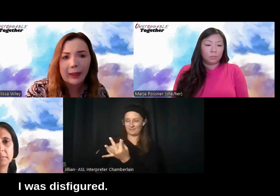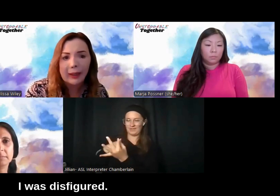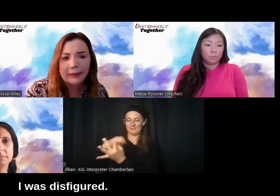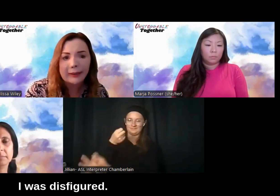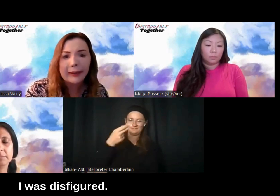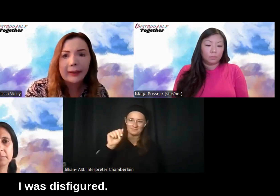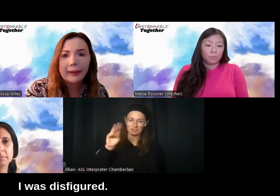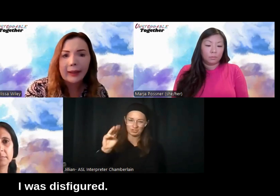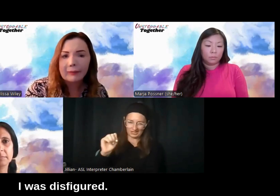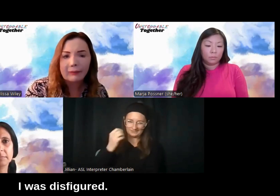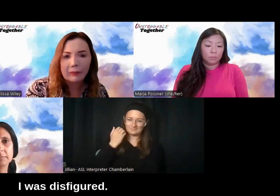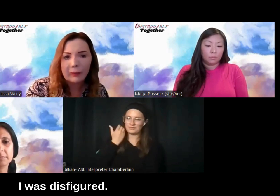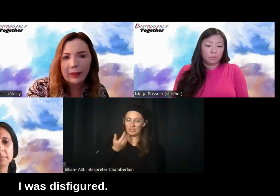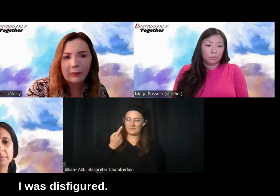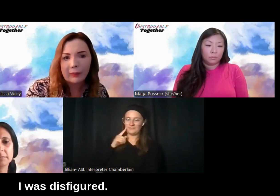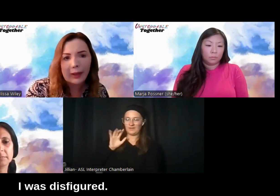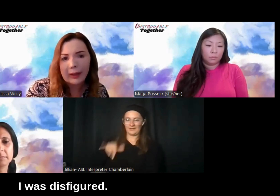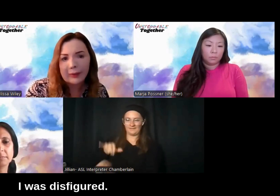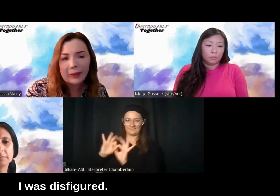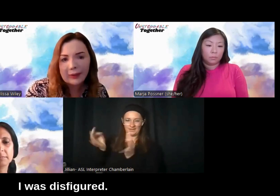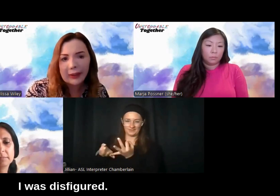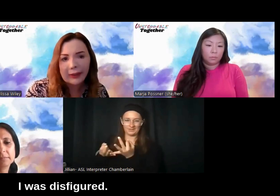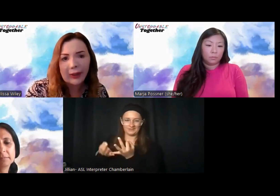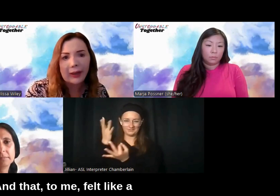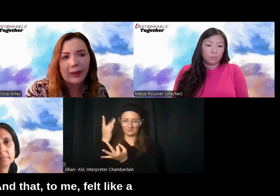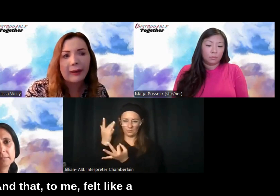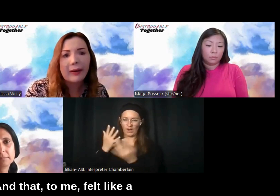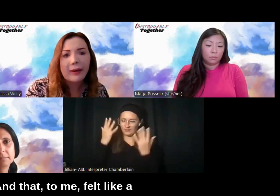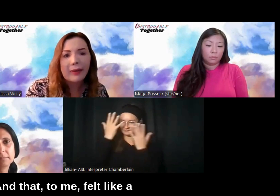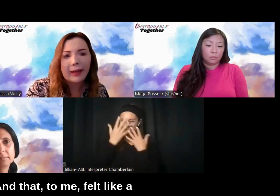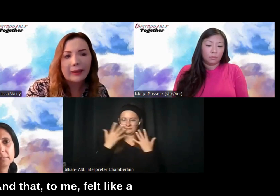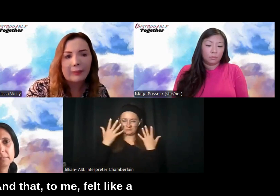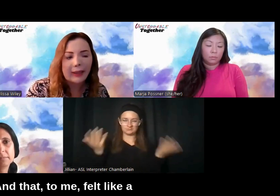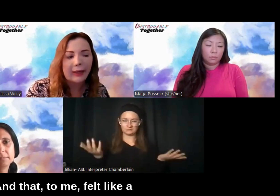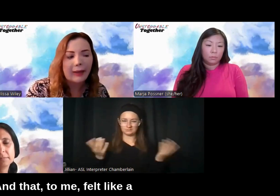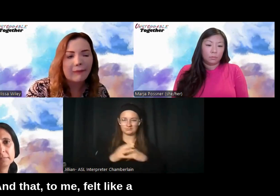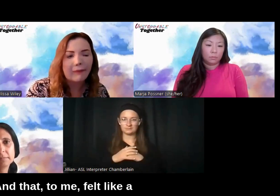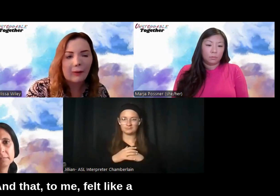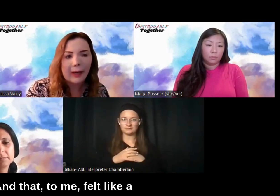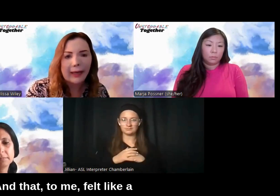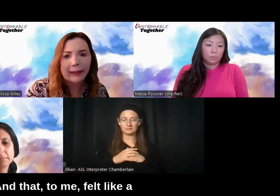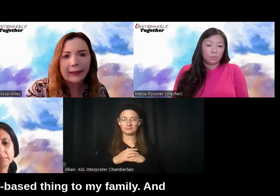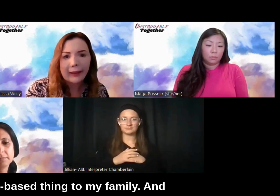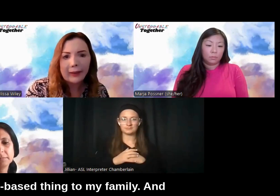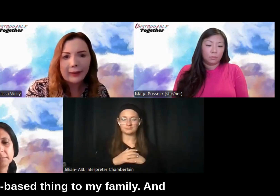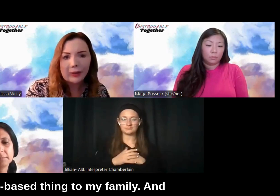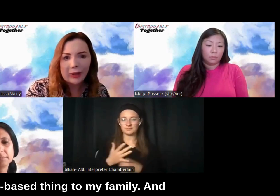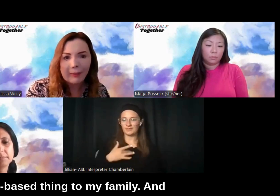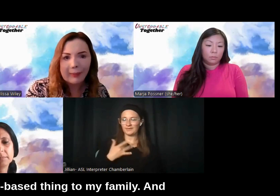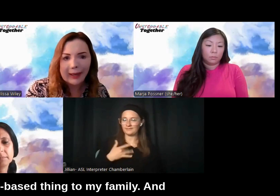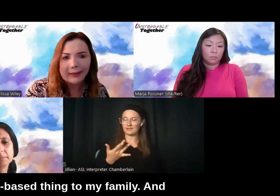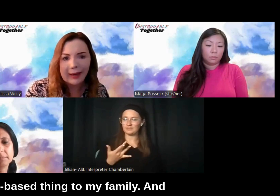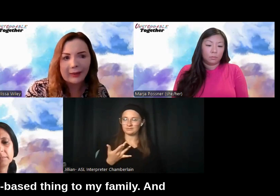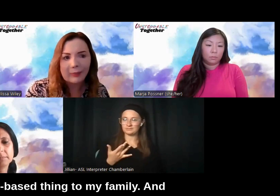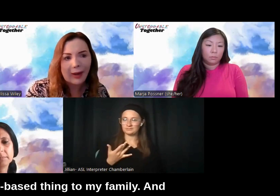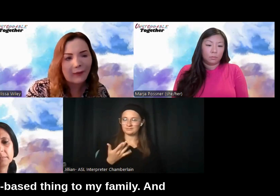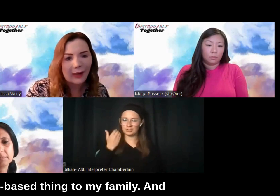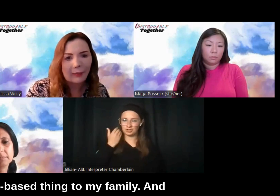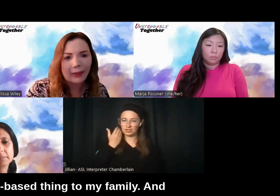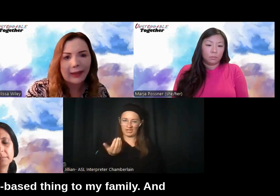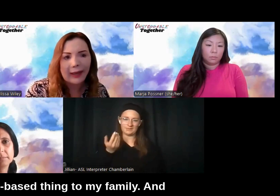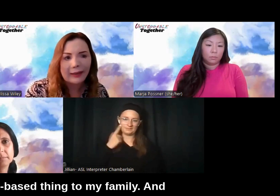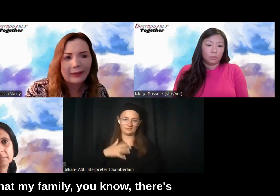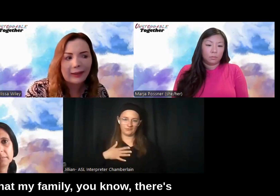family because I I was disfigured, and that to me felt like a shame-based thing to